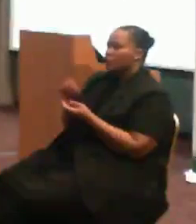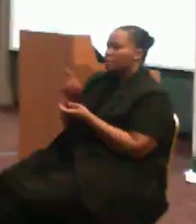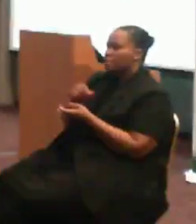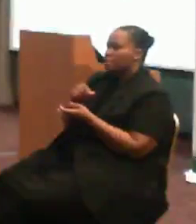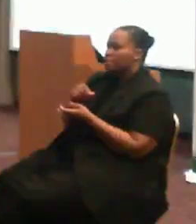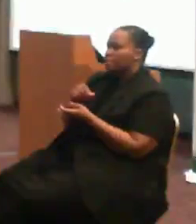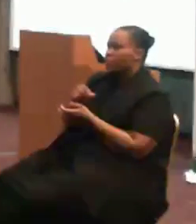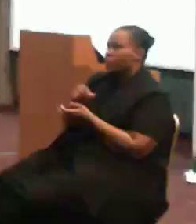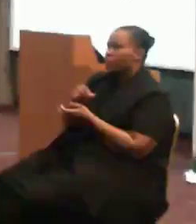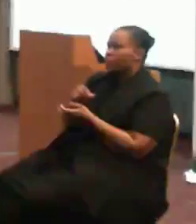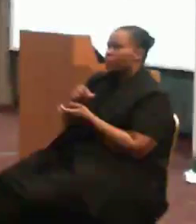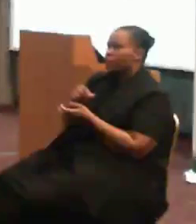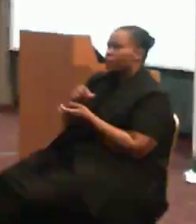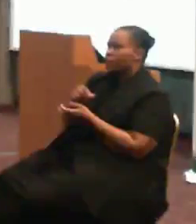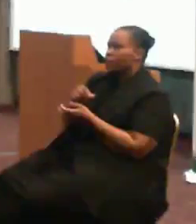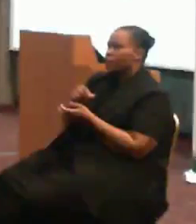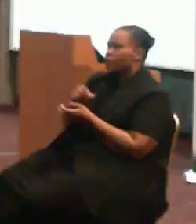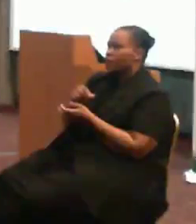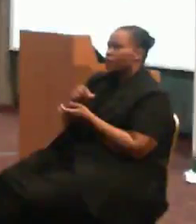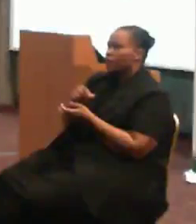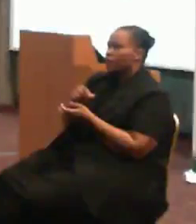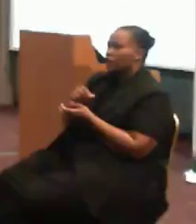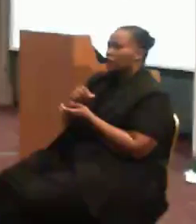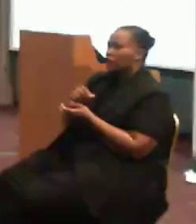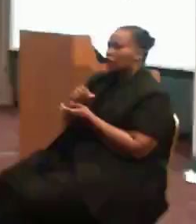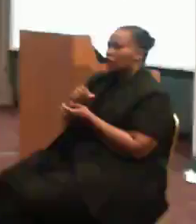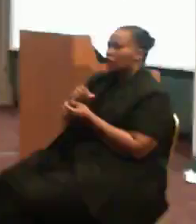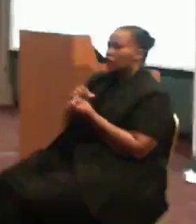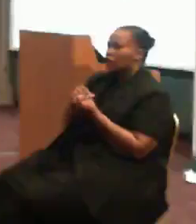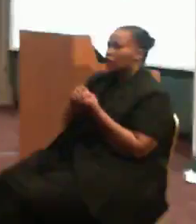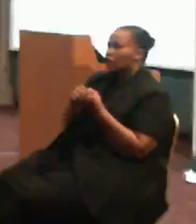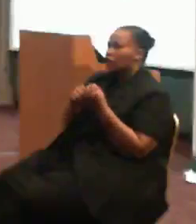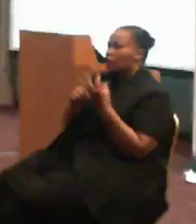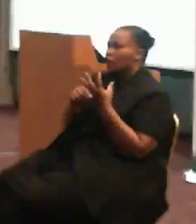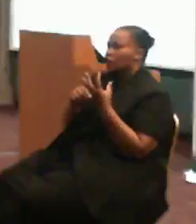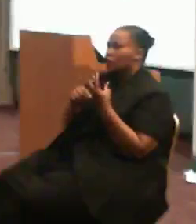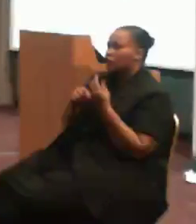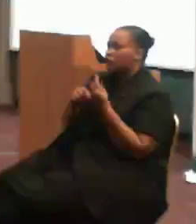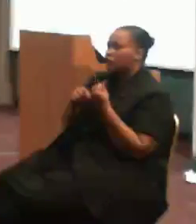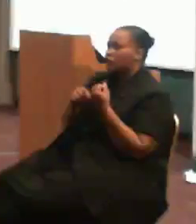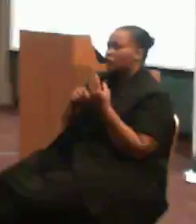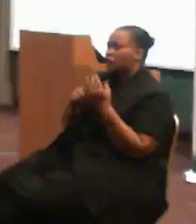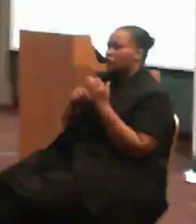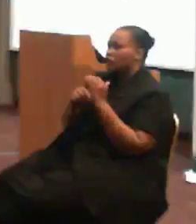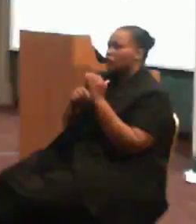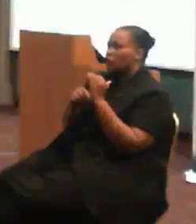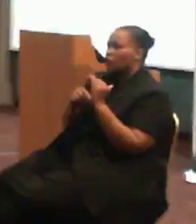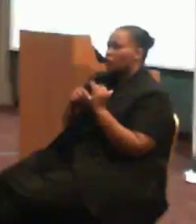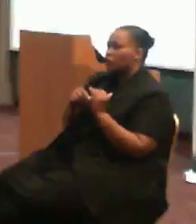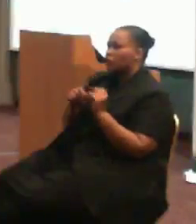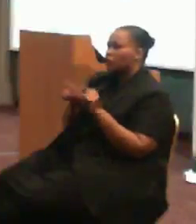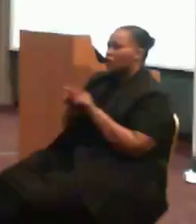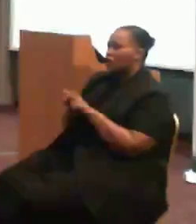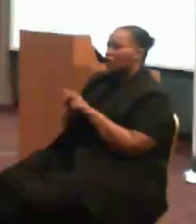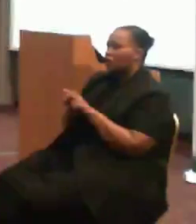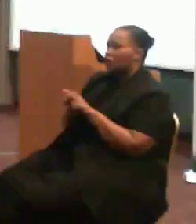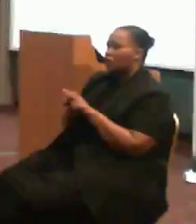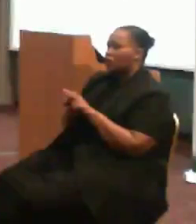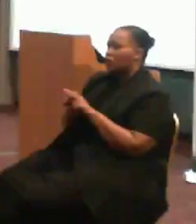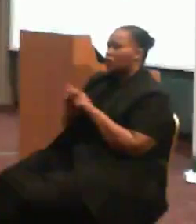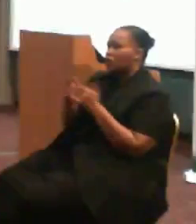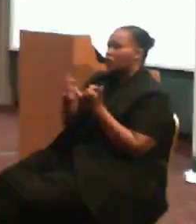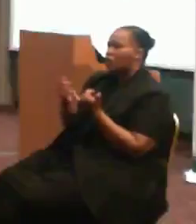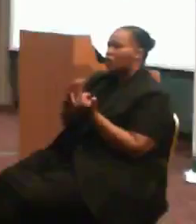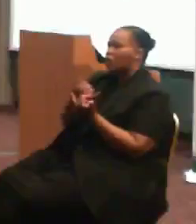Your costs should have dropped at exactly the same rate. And here we are even just talking primary energy